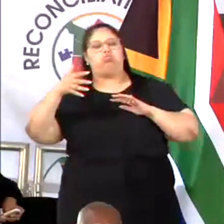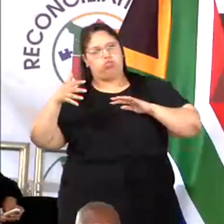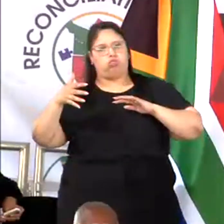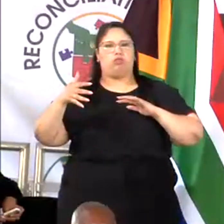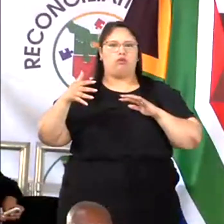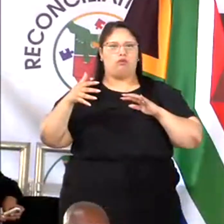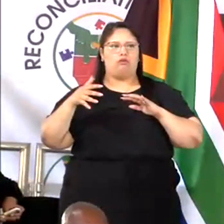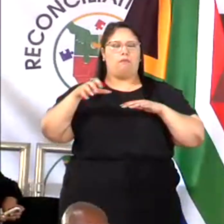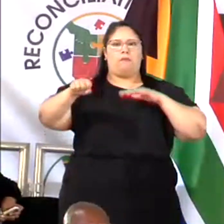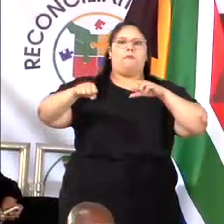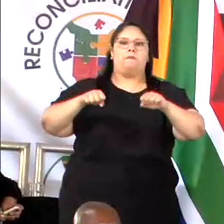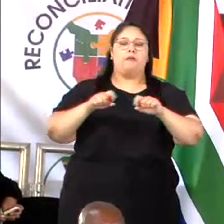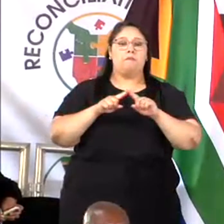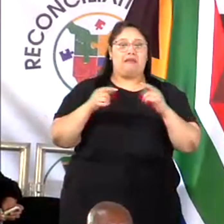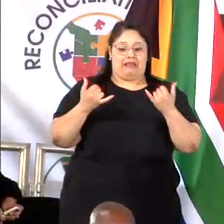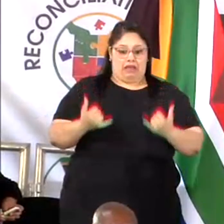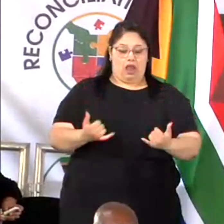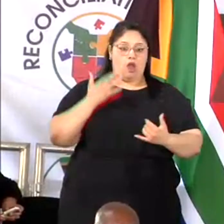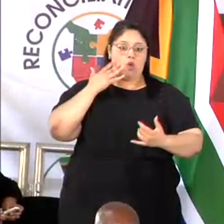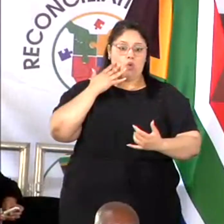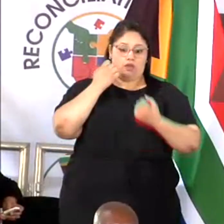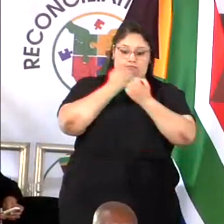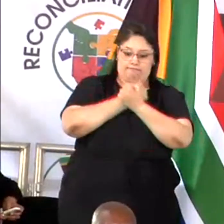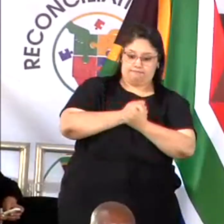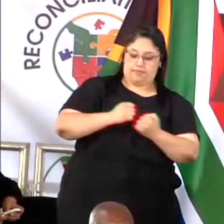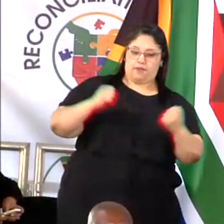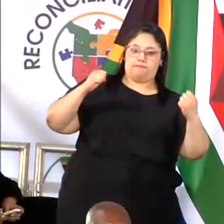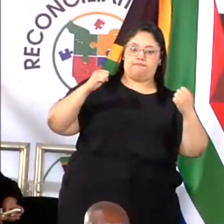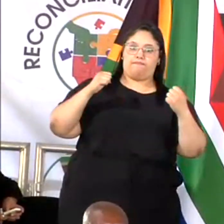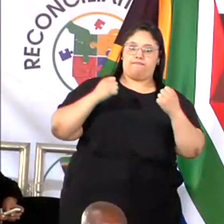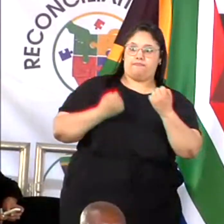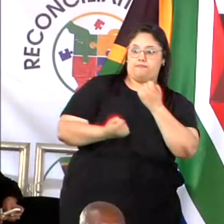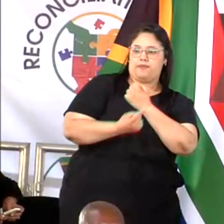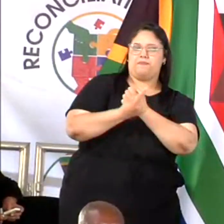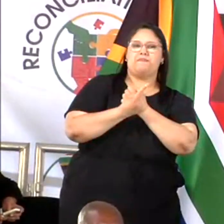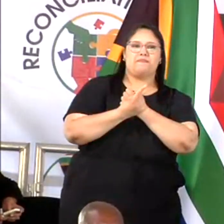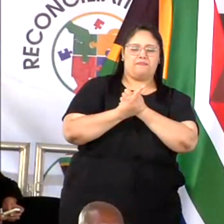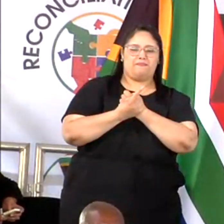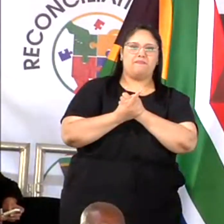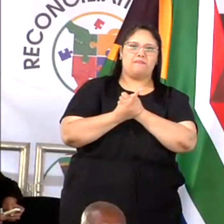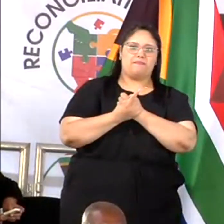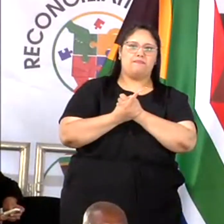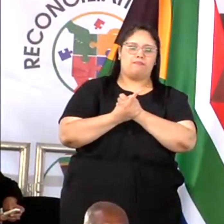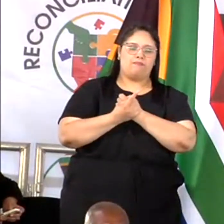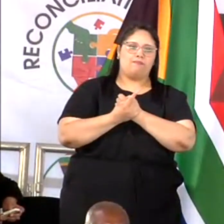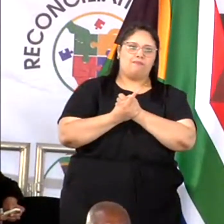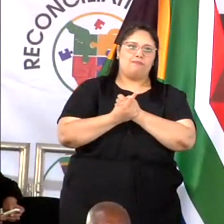Now, since the advent of democracy, since we became